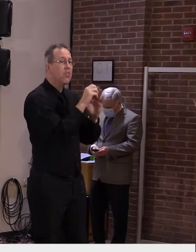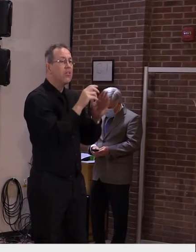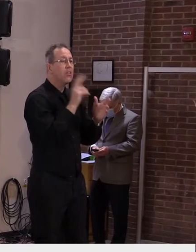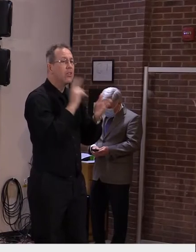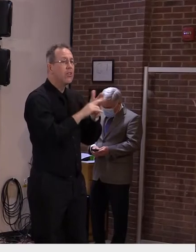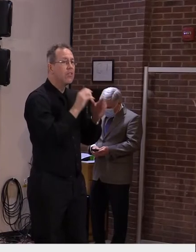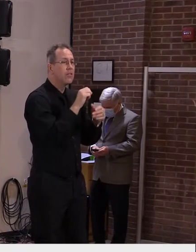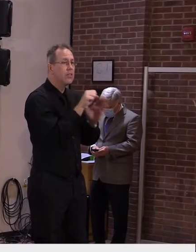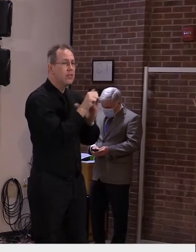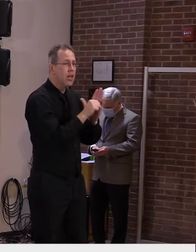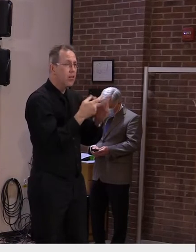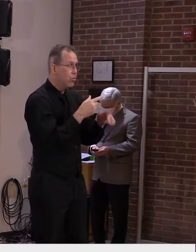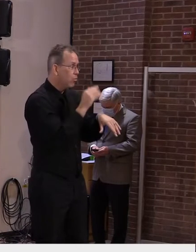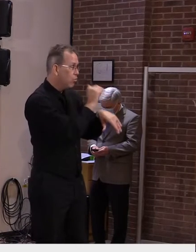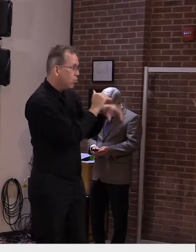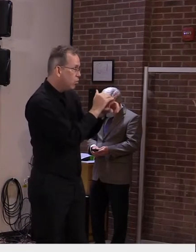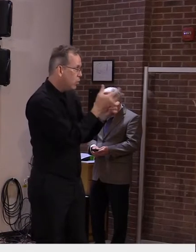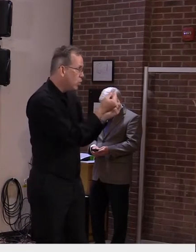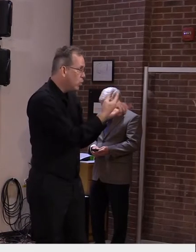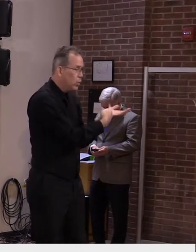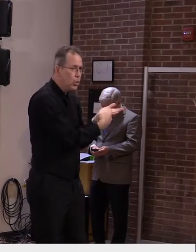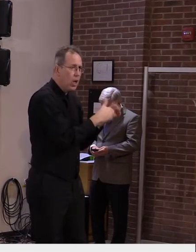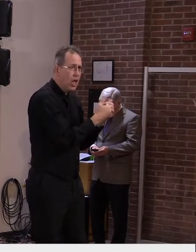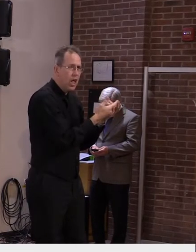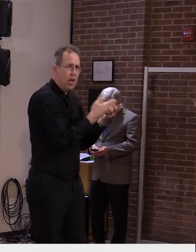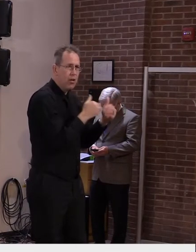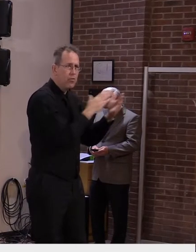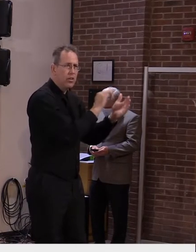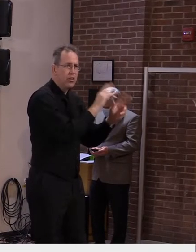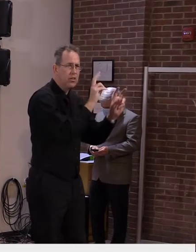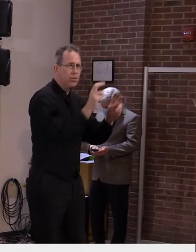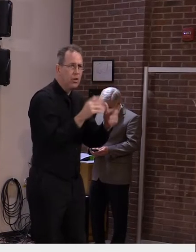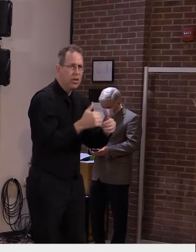to try and find a solution that will work for all Vermont.